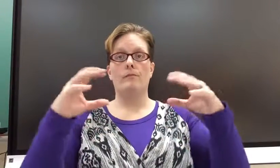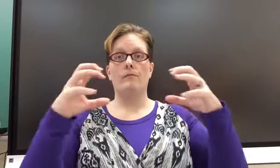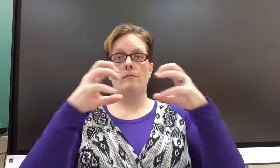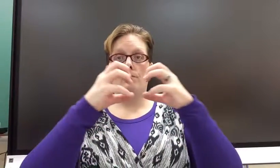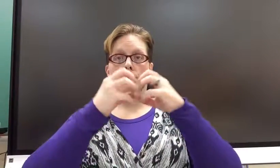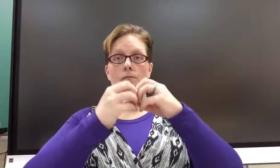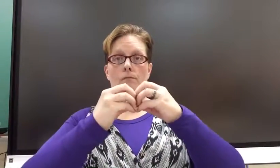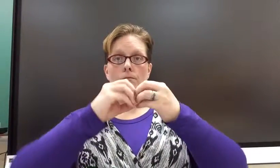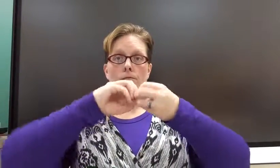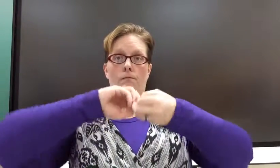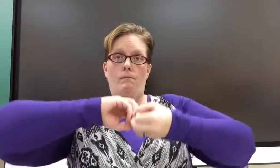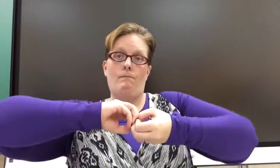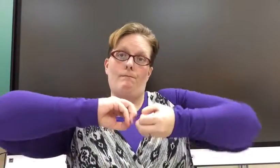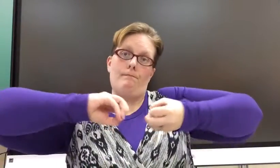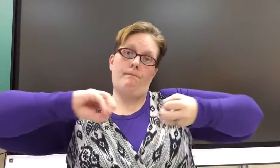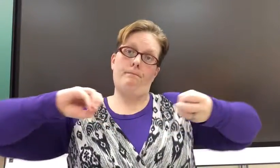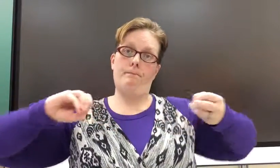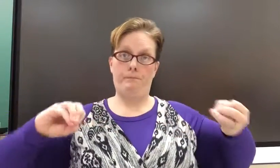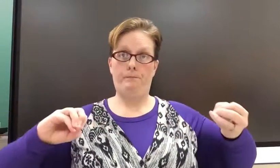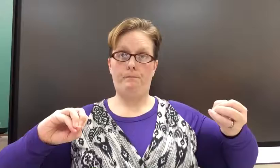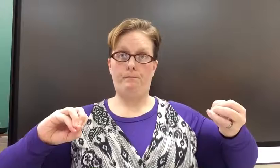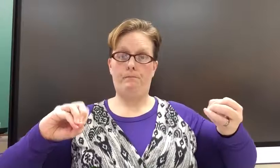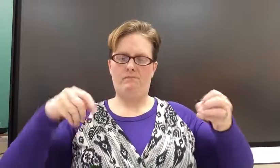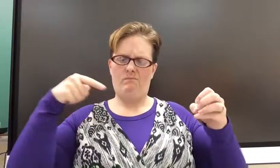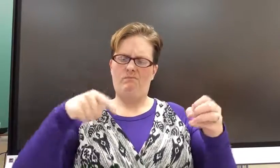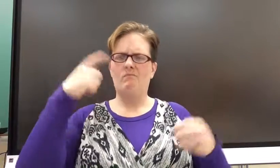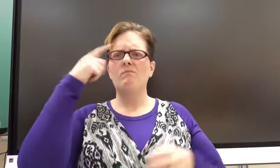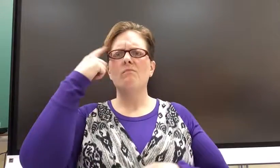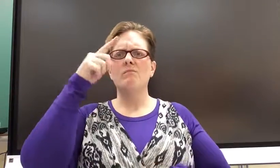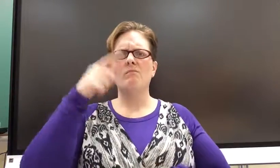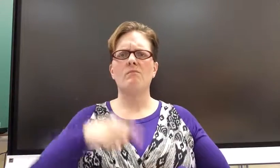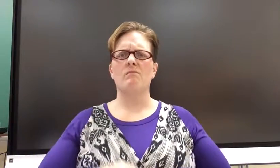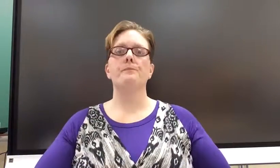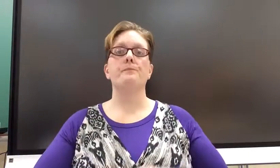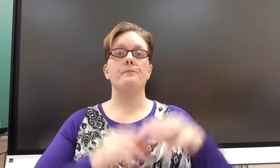So next is chromosomes. What are those for?